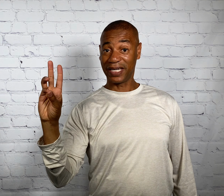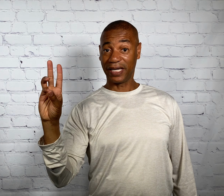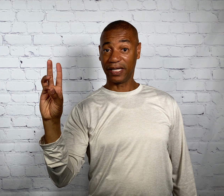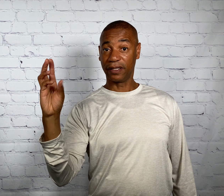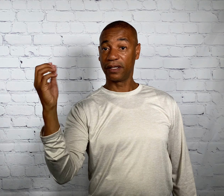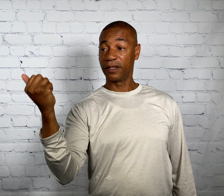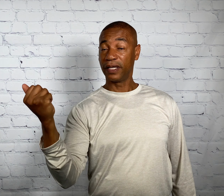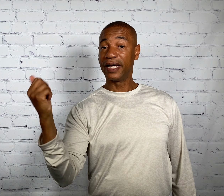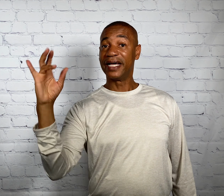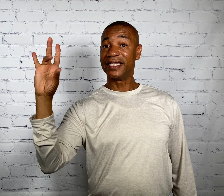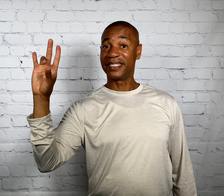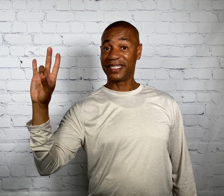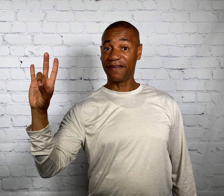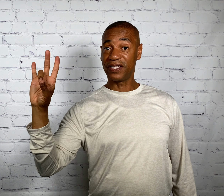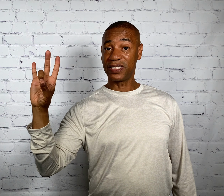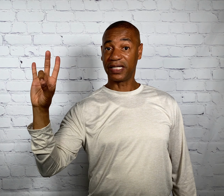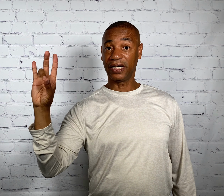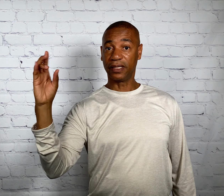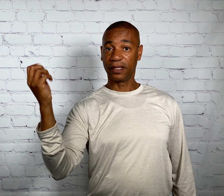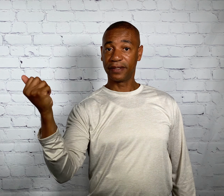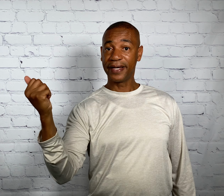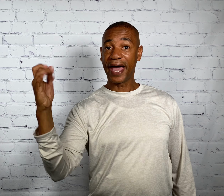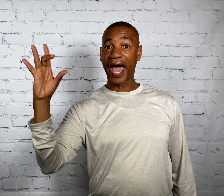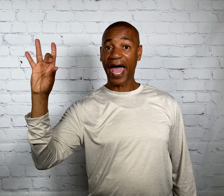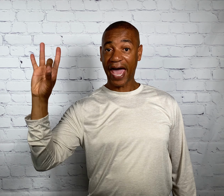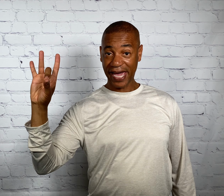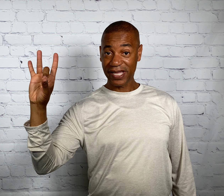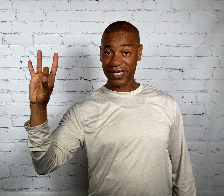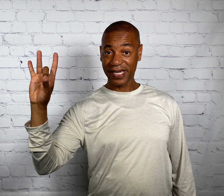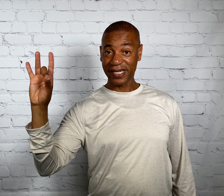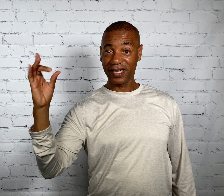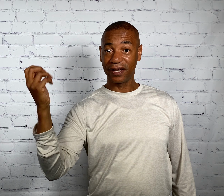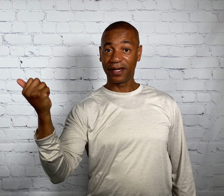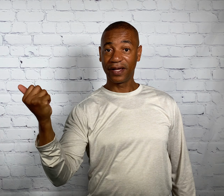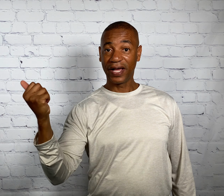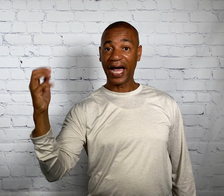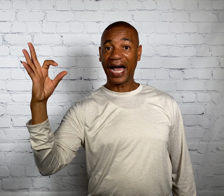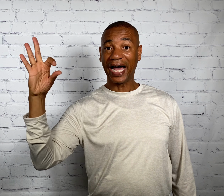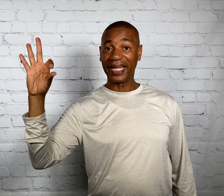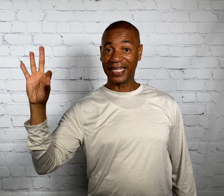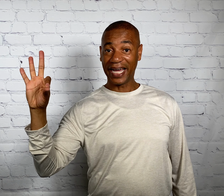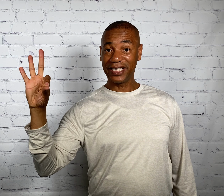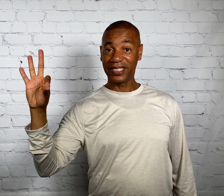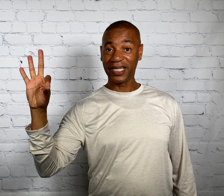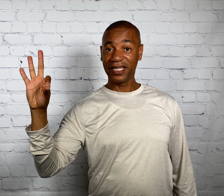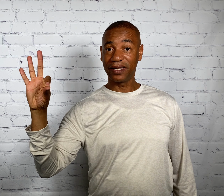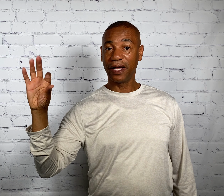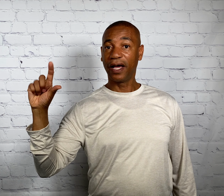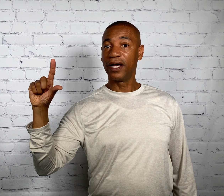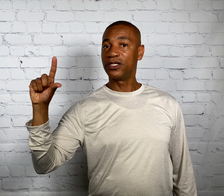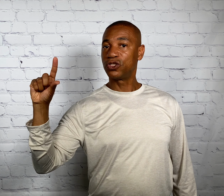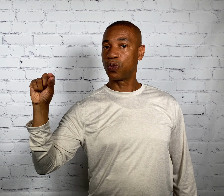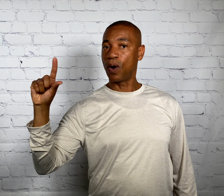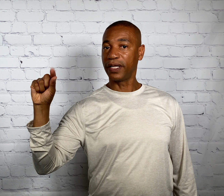16, 17, 18, 19,